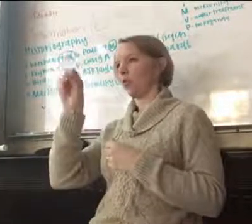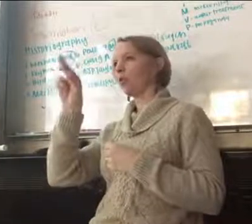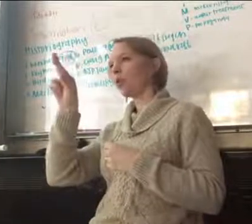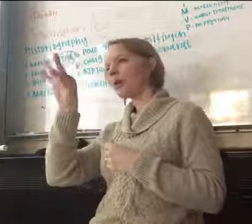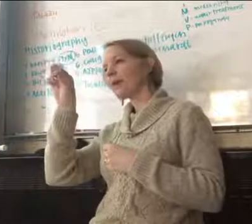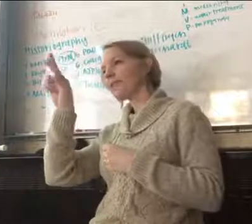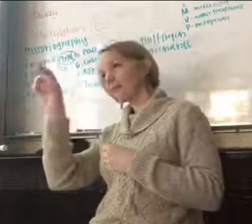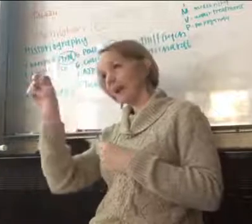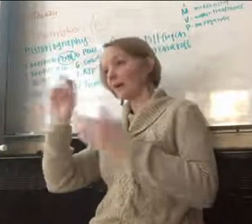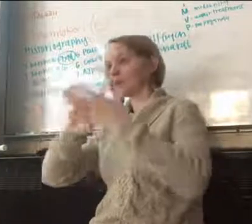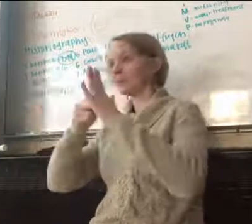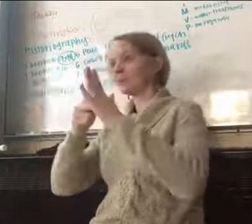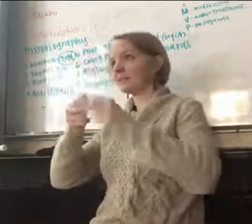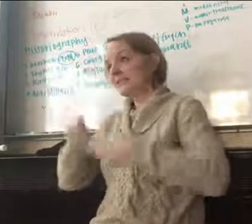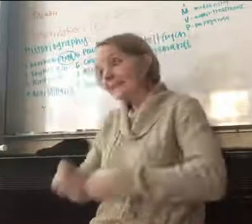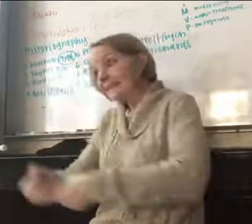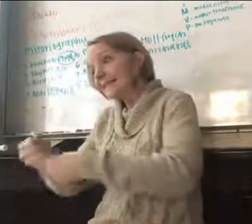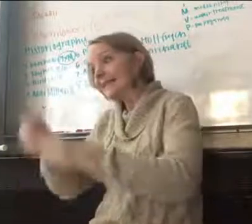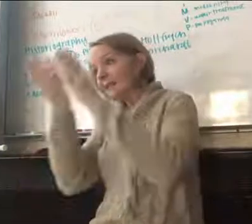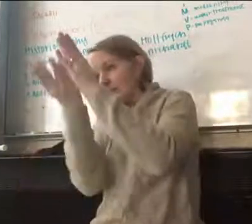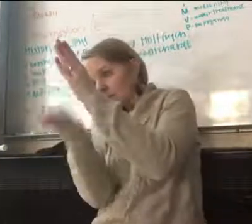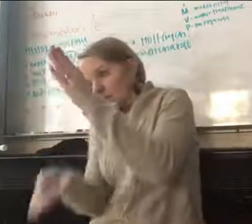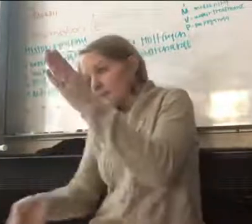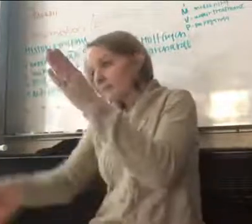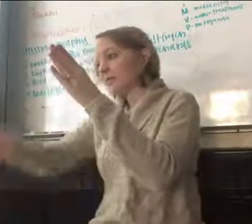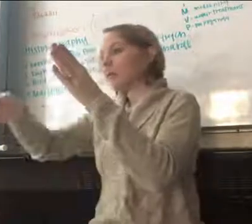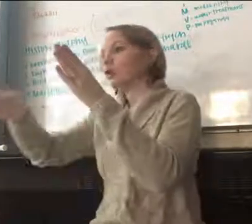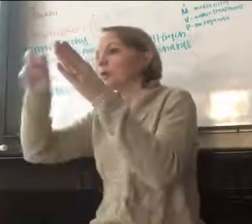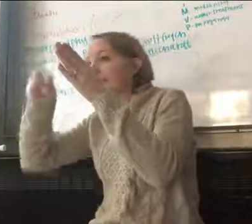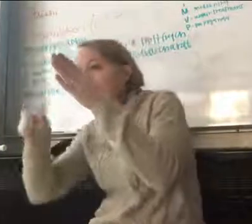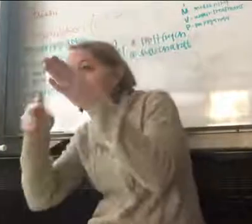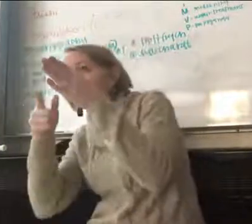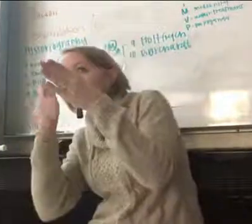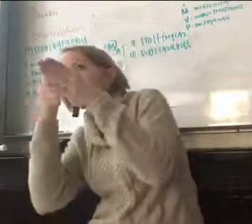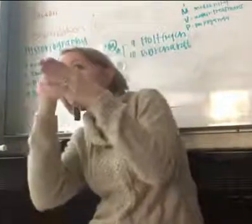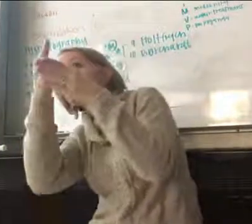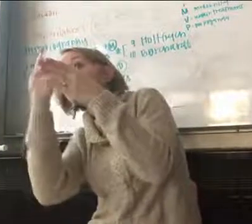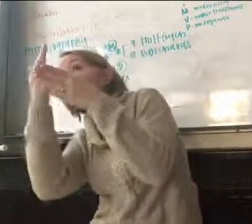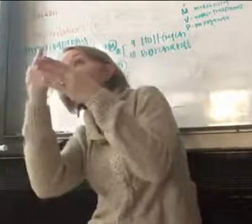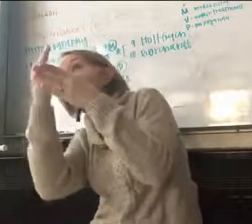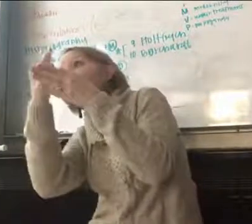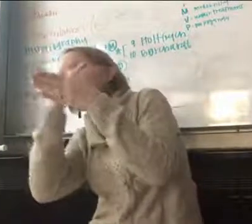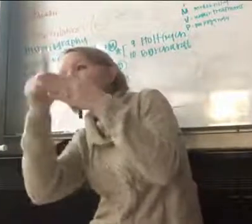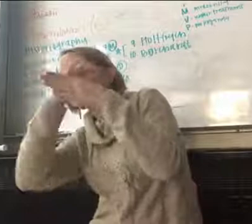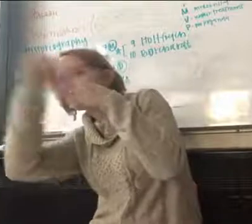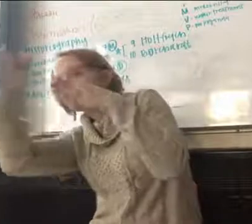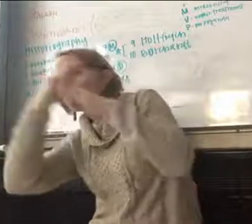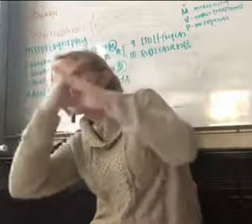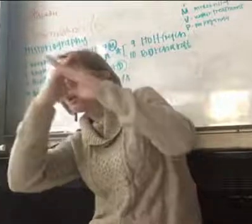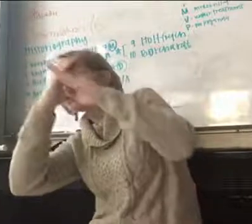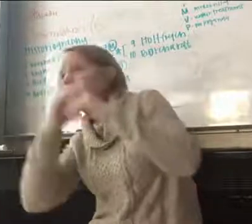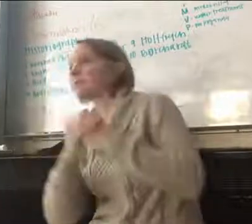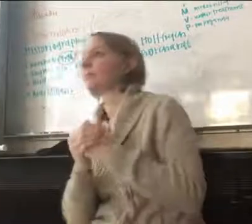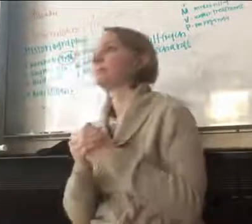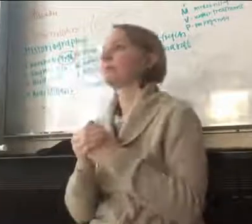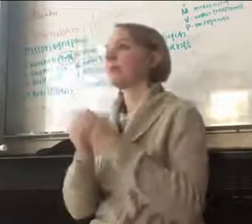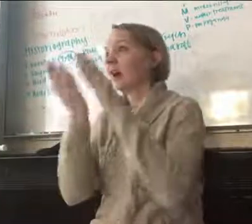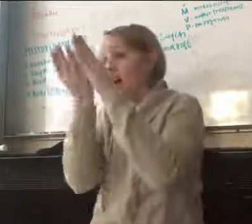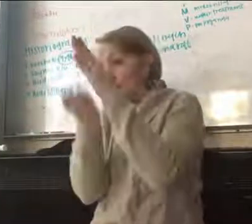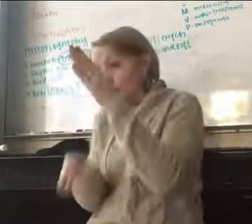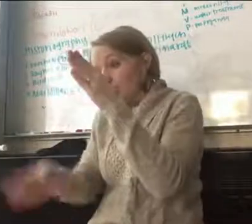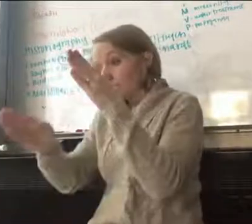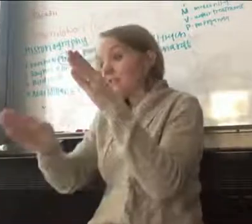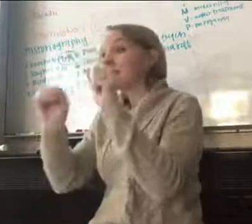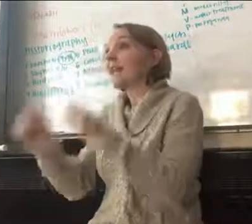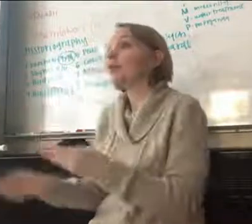digging deep trenches where you can be able to sit there and you can be able to shoot at each other from across a long ways away. Now, are trenches